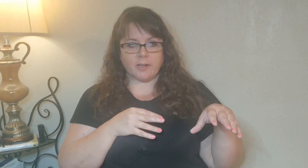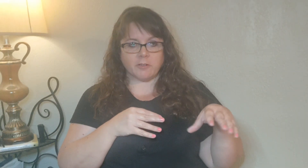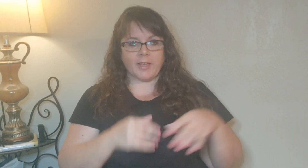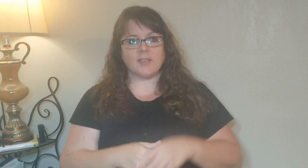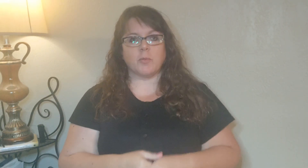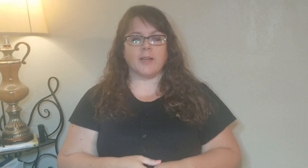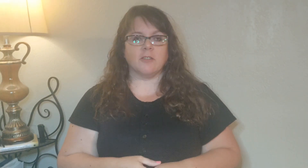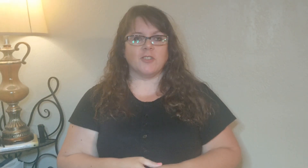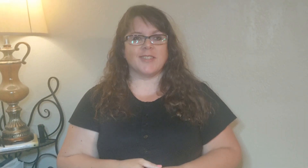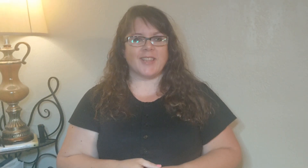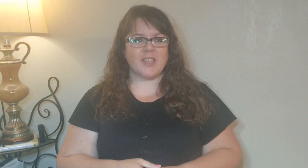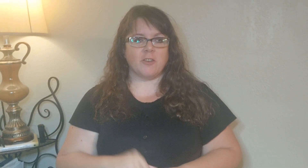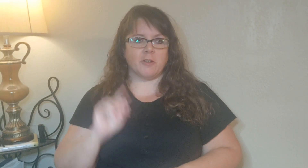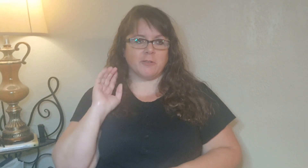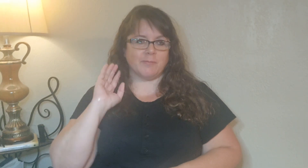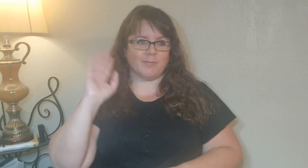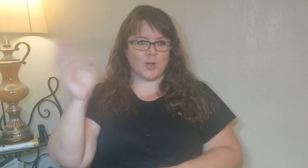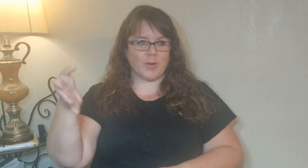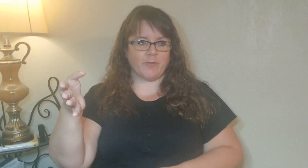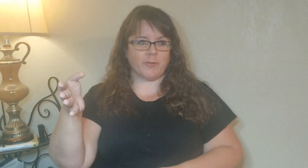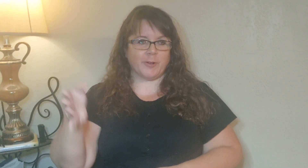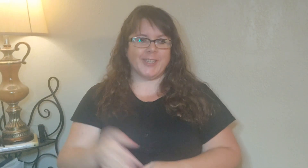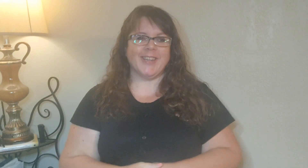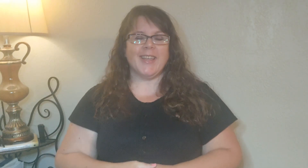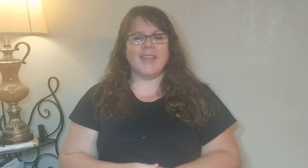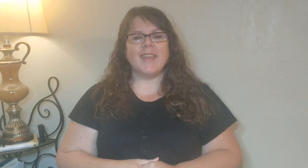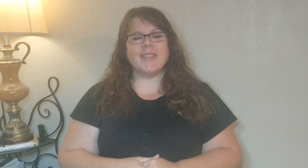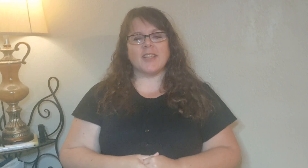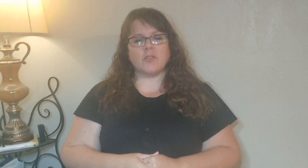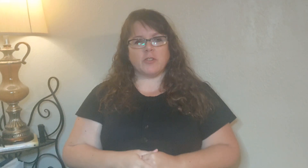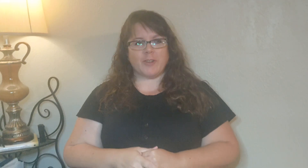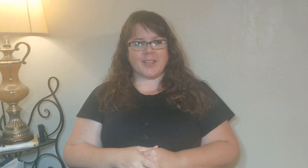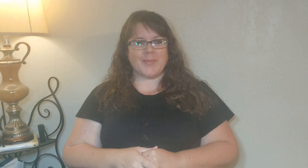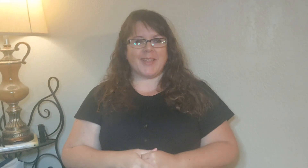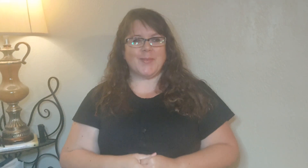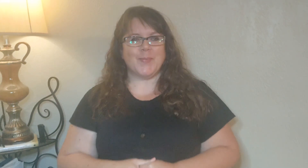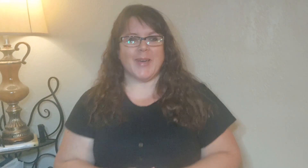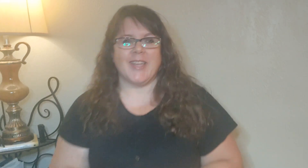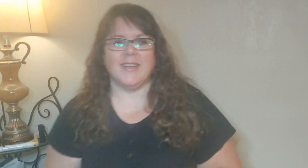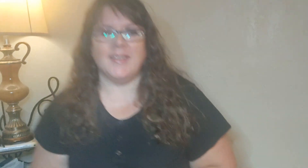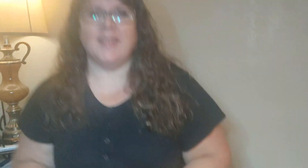channel as well, just to let you know going forward. Thanks for joining me. Bye.